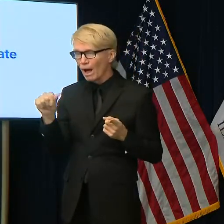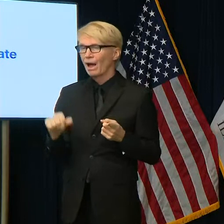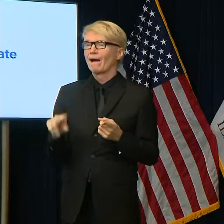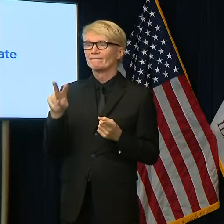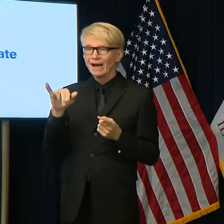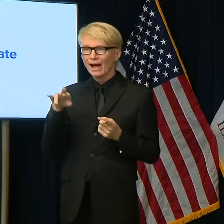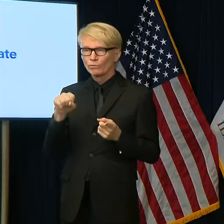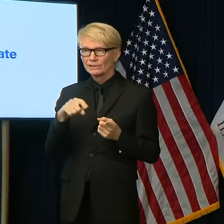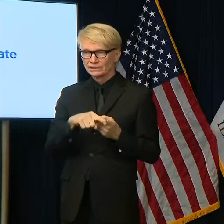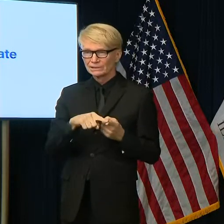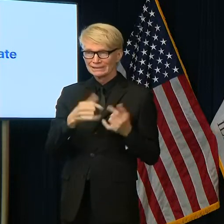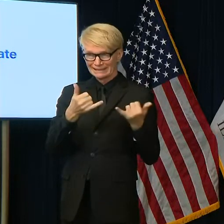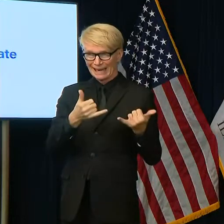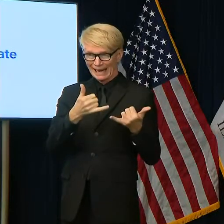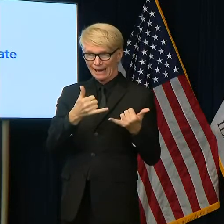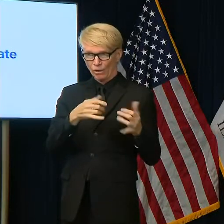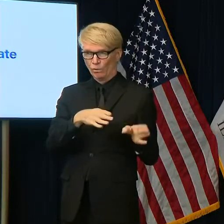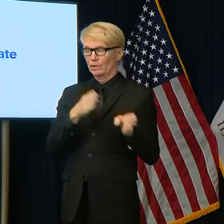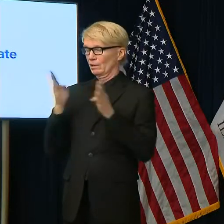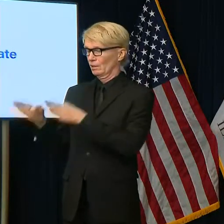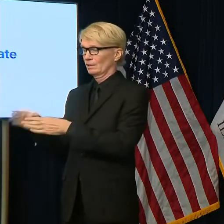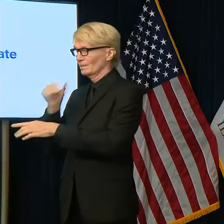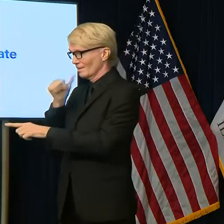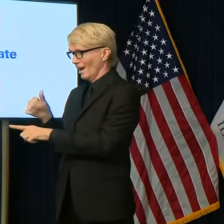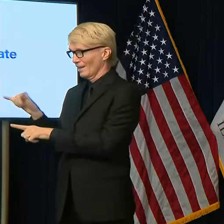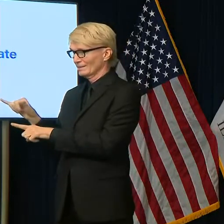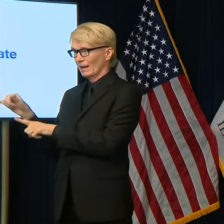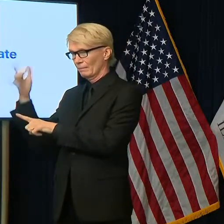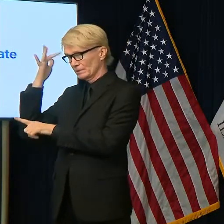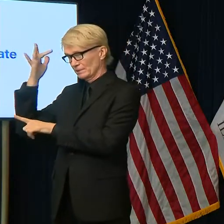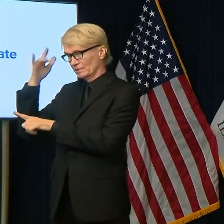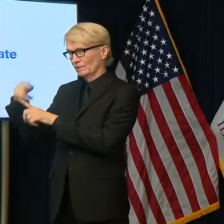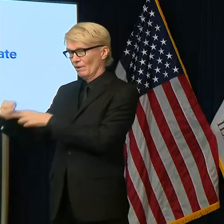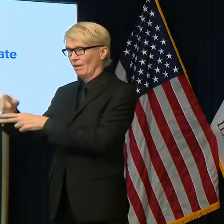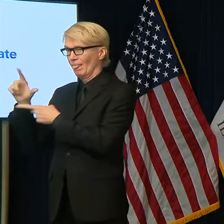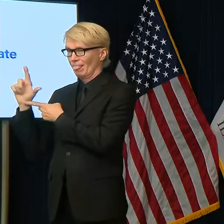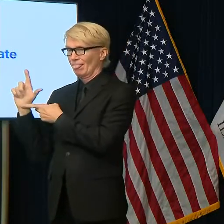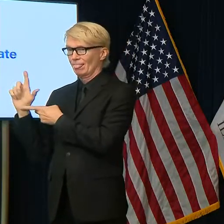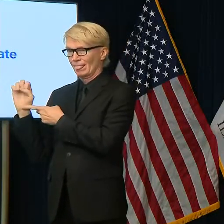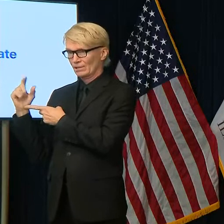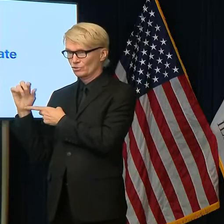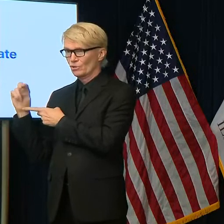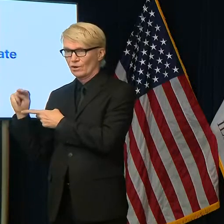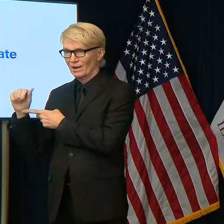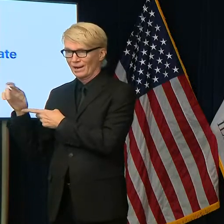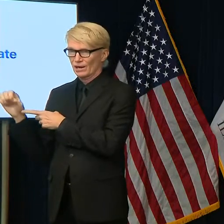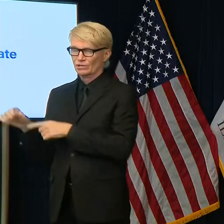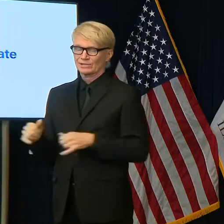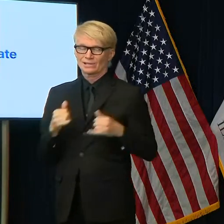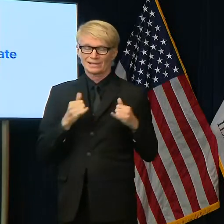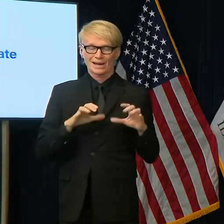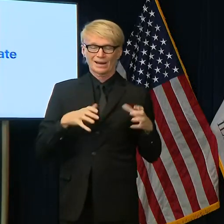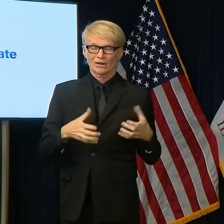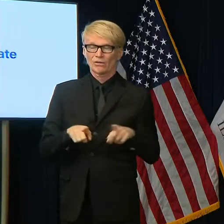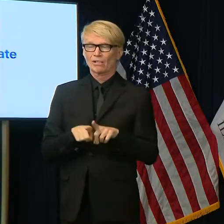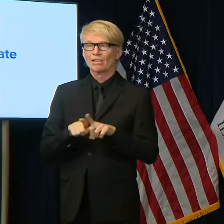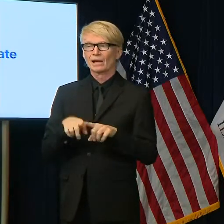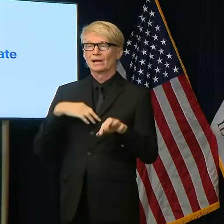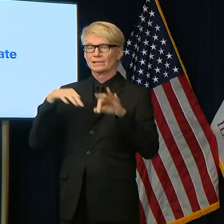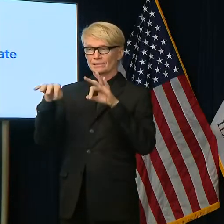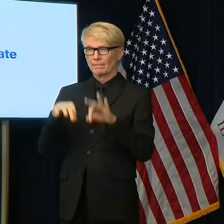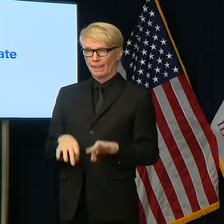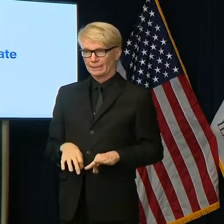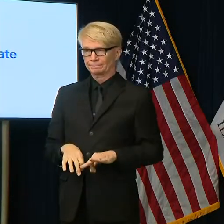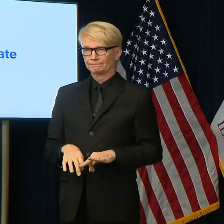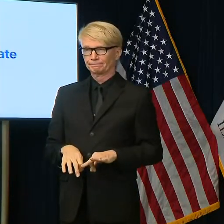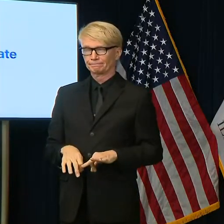Legionnaires. And in that novel coronavirus means that no matter what we do, and it's a little bit the answer I gave to Eric as well, no matter what